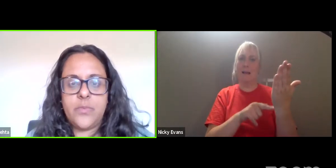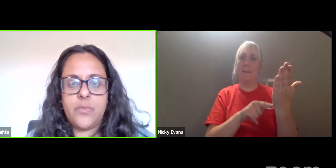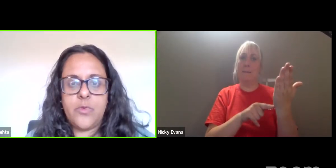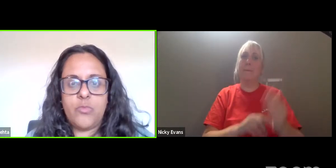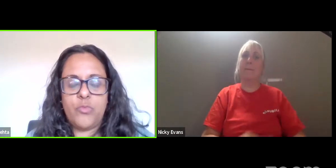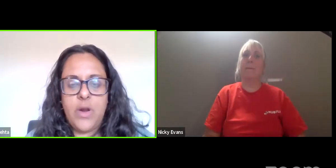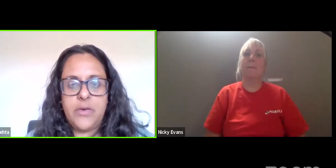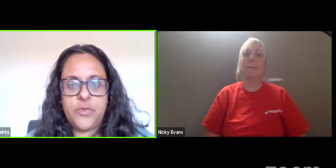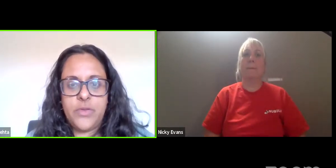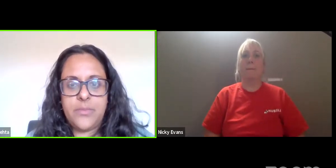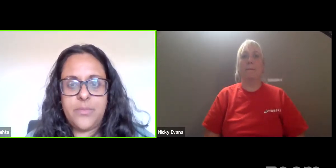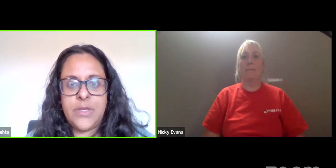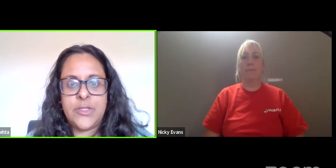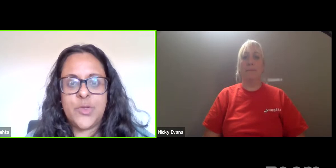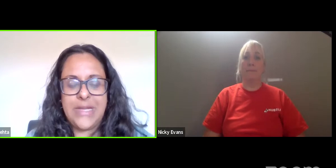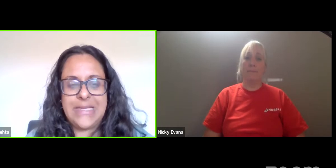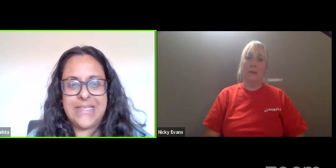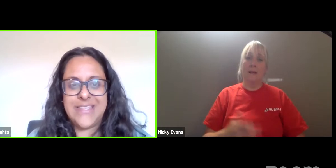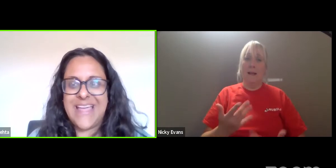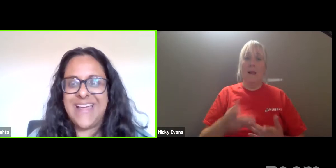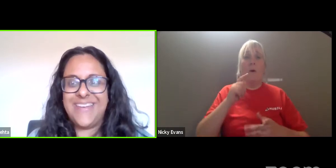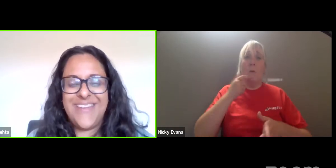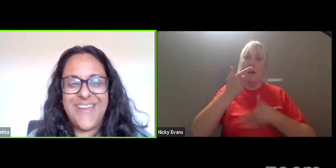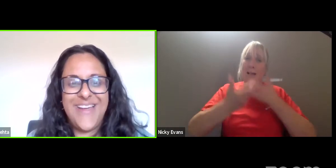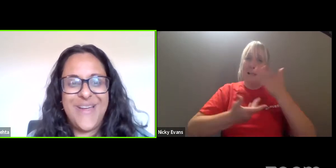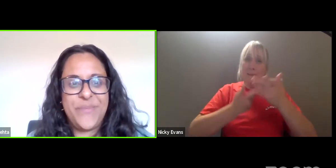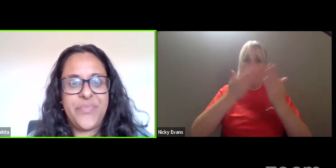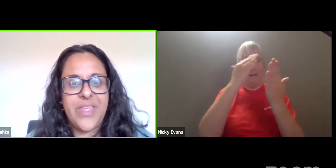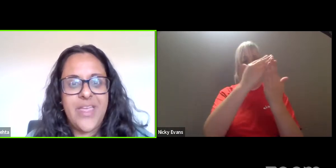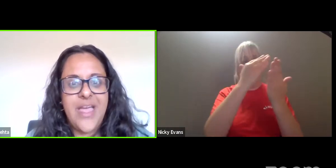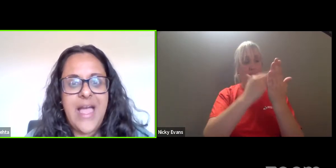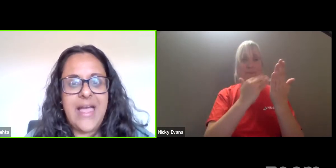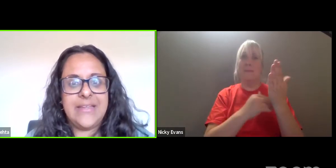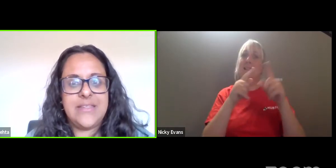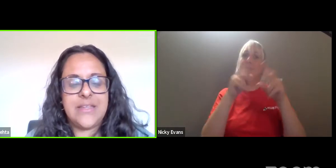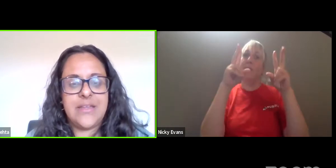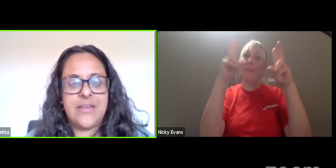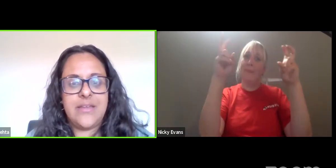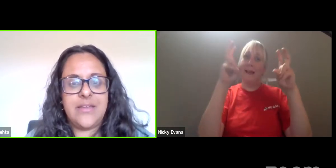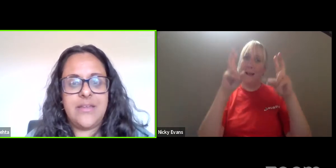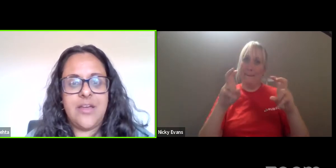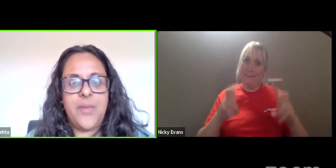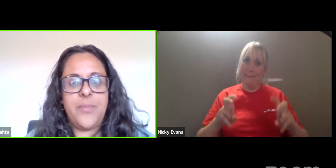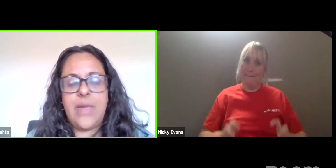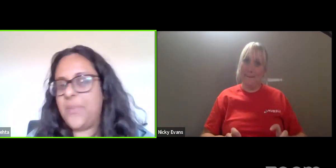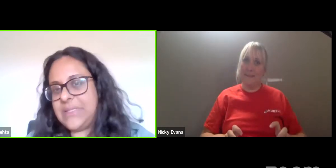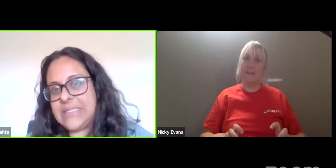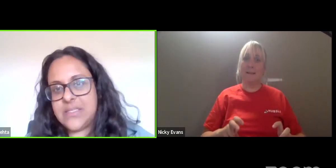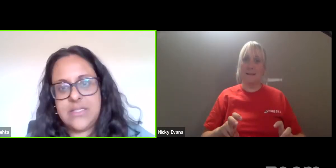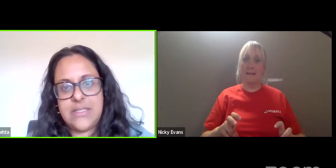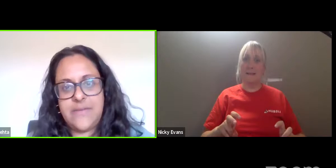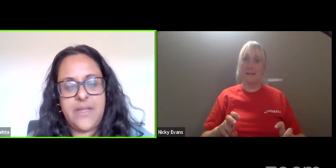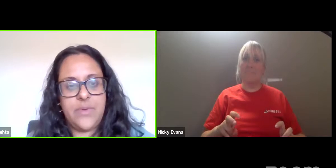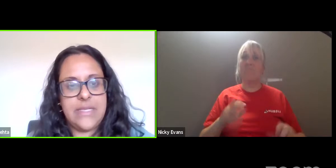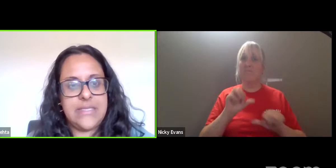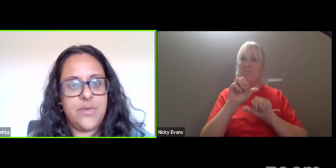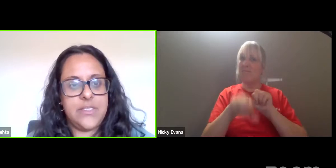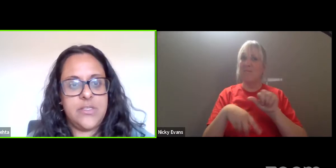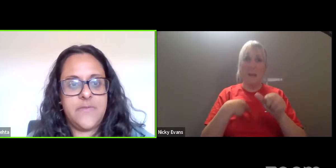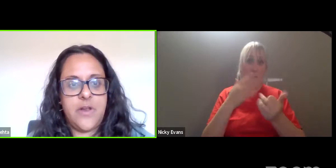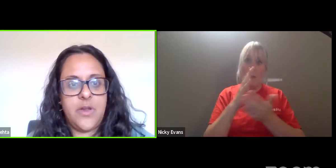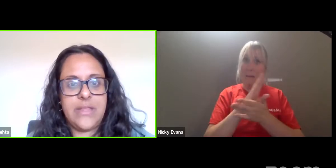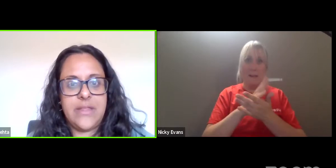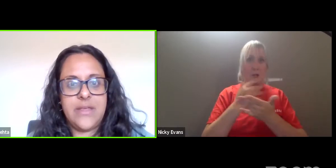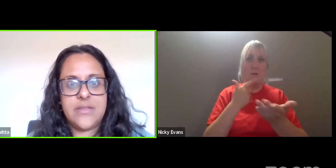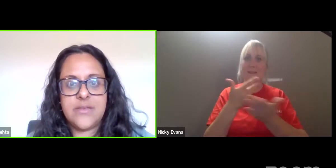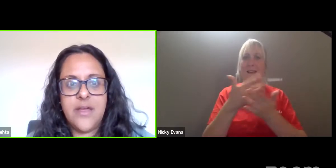to run through them as quickly as I can, and I'm happy to discuss if anyone has any